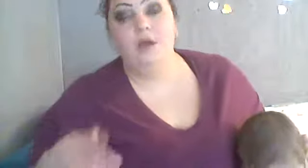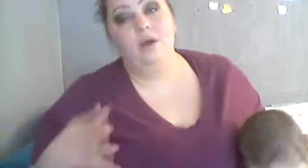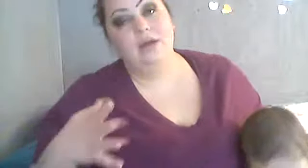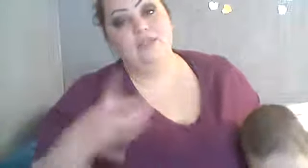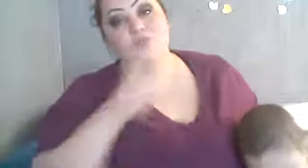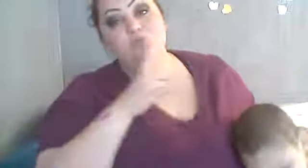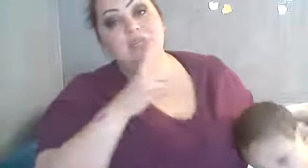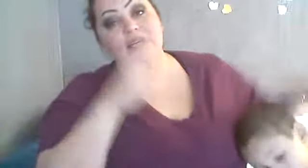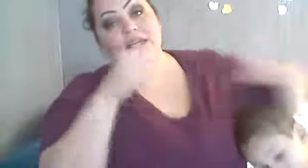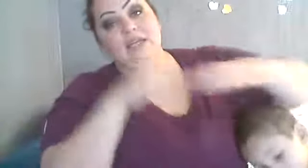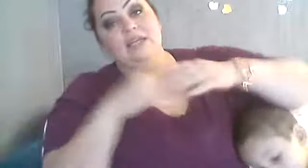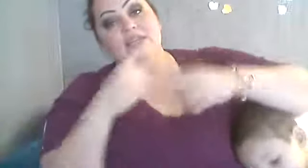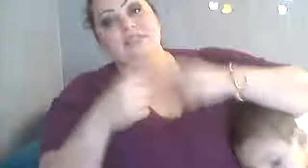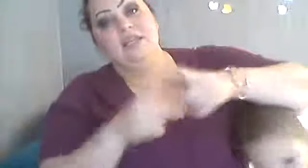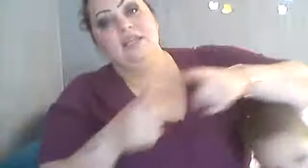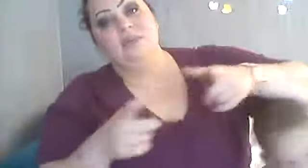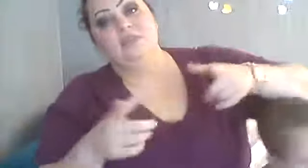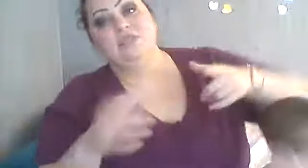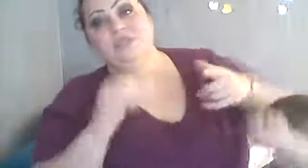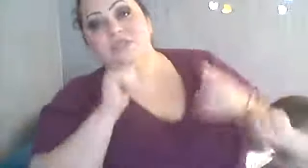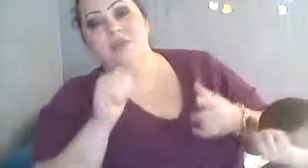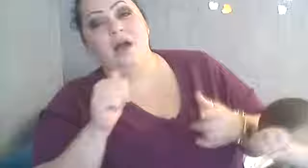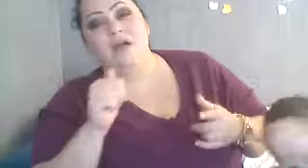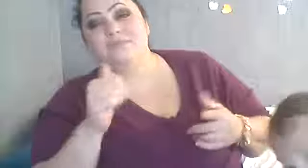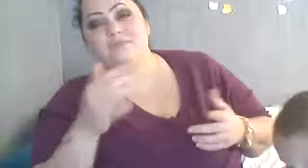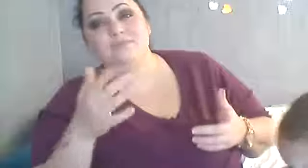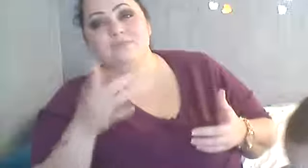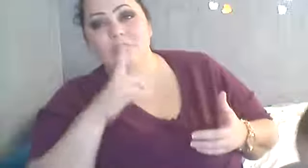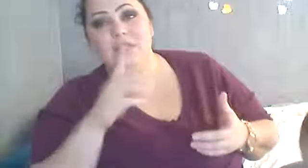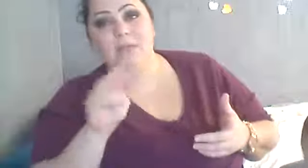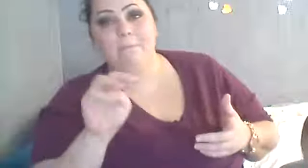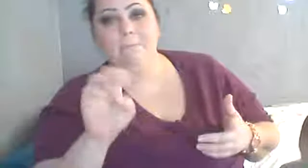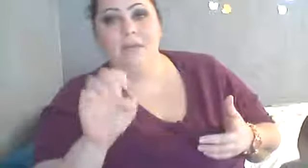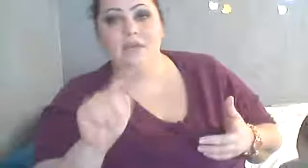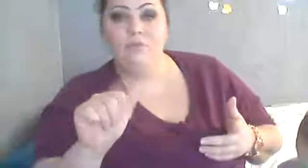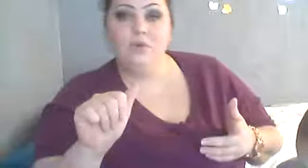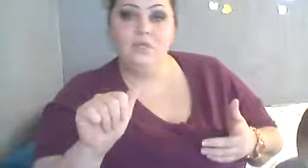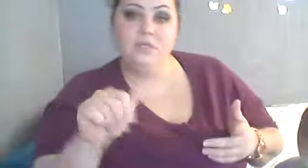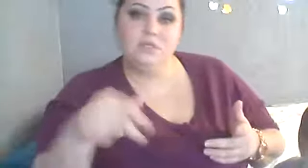Okay, so really in sign language, there's not really metaphors.